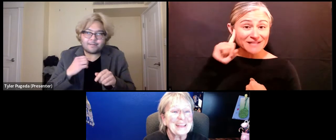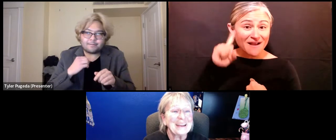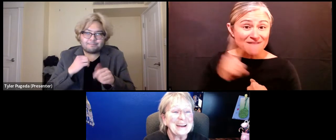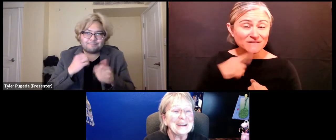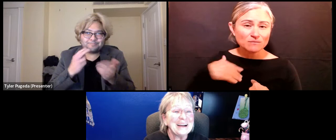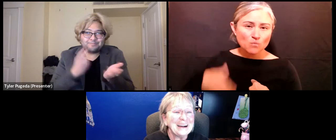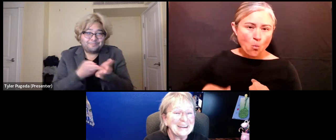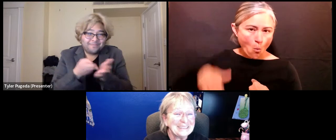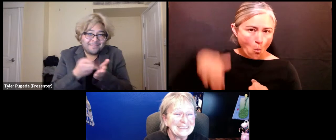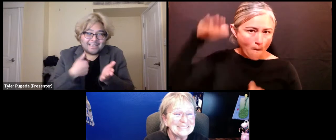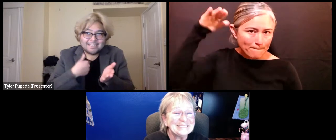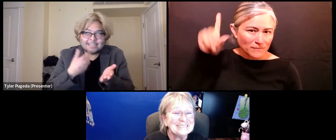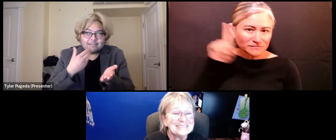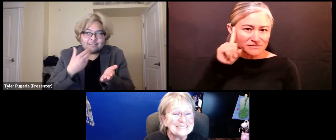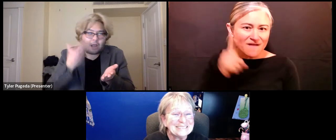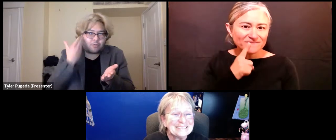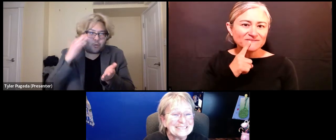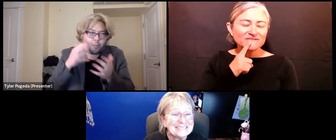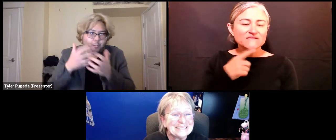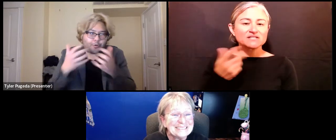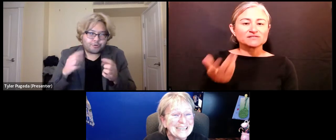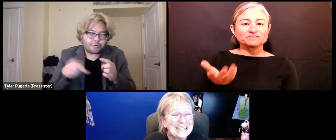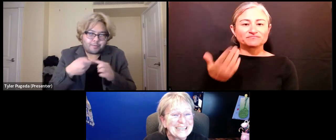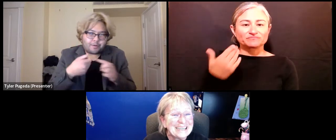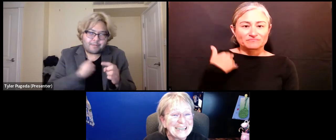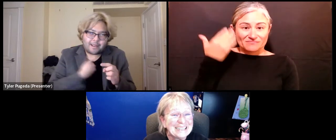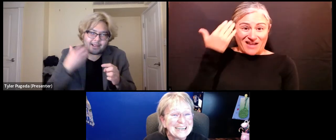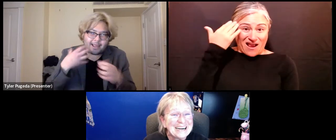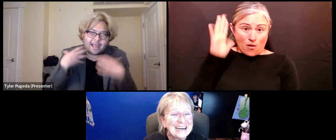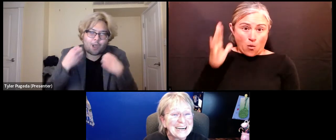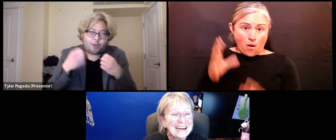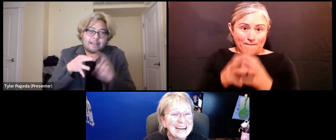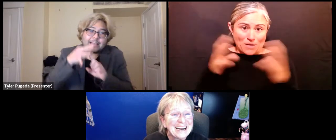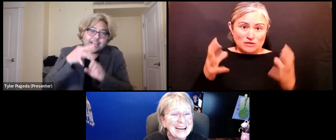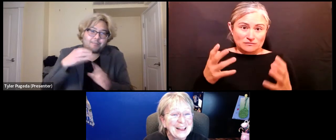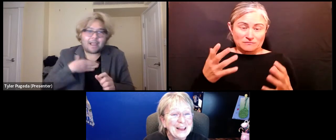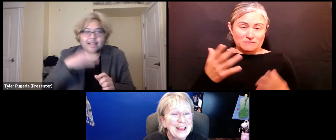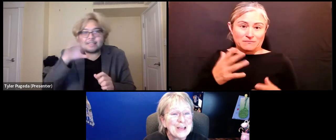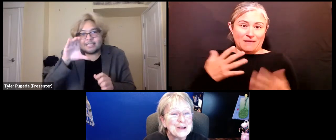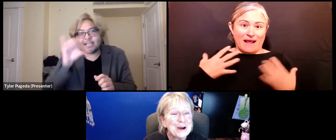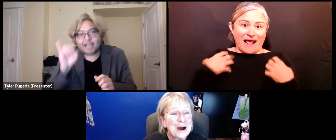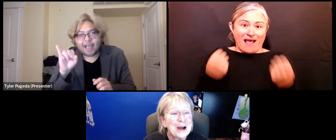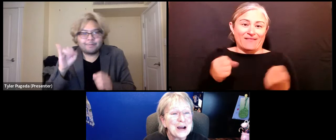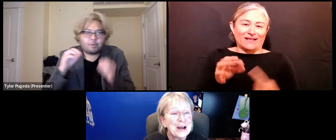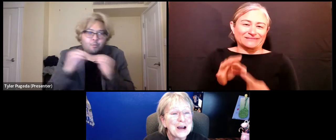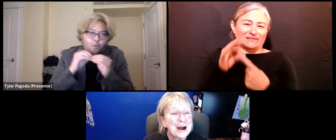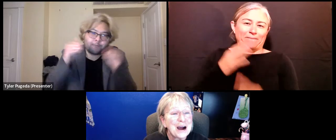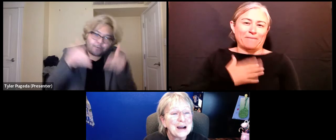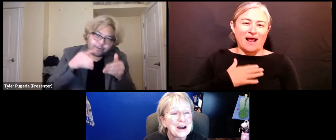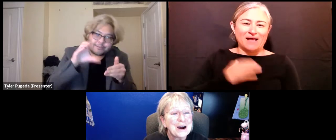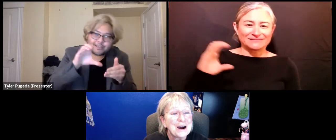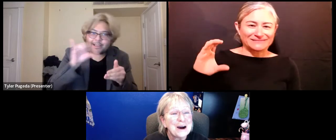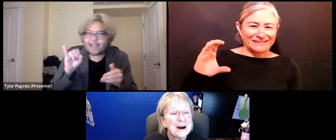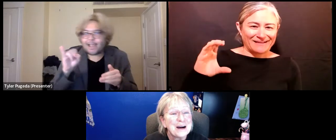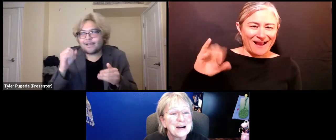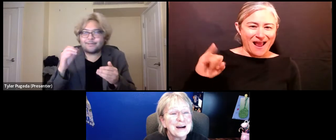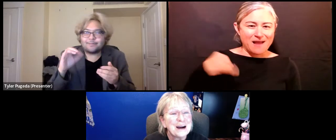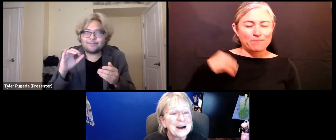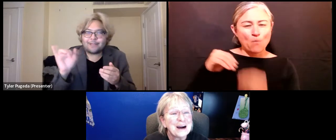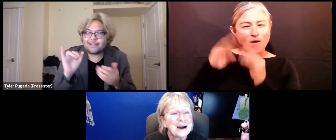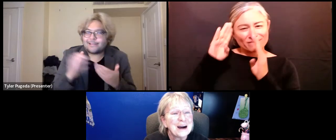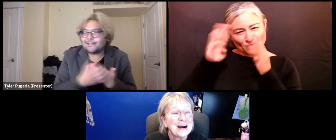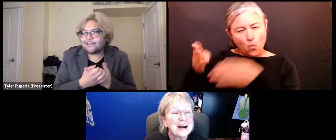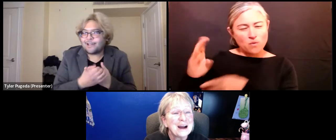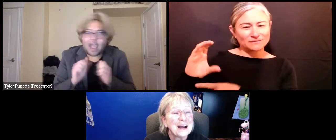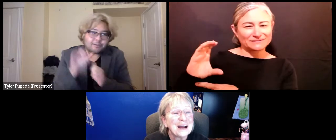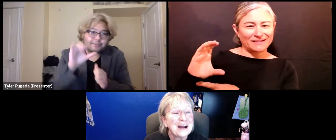improve our health. And I want to help the deaf community, of course, because it's really